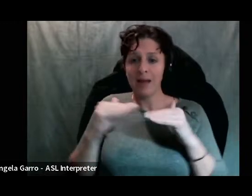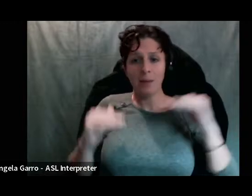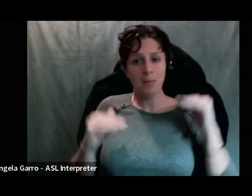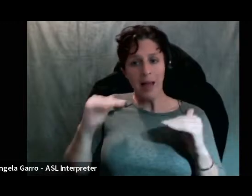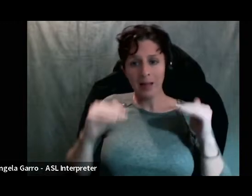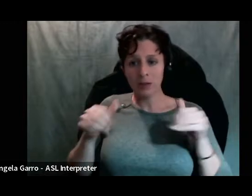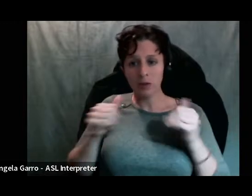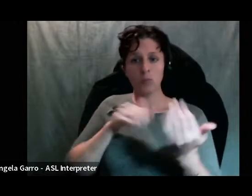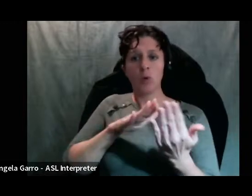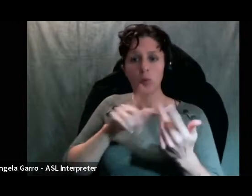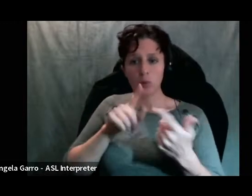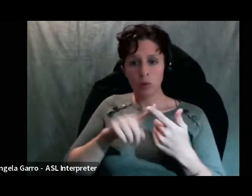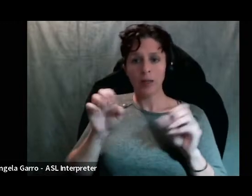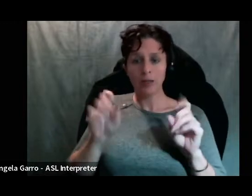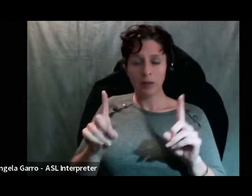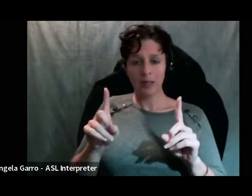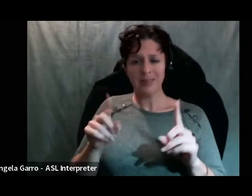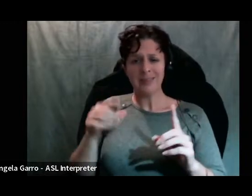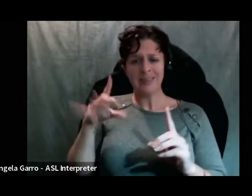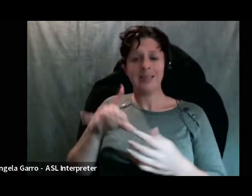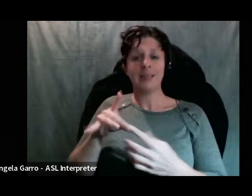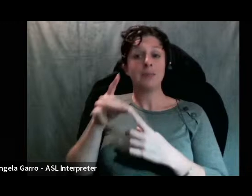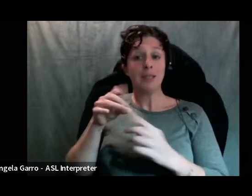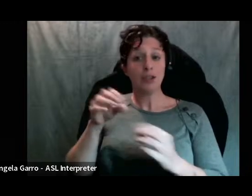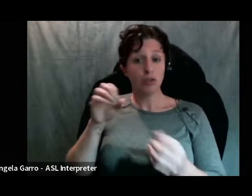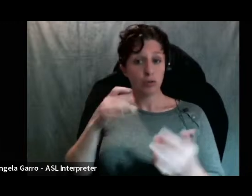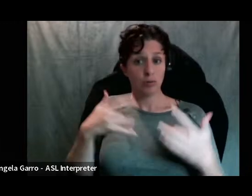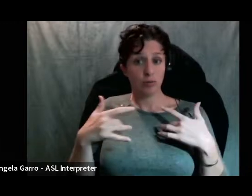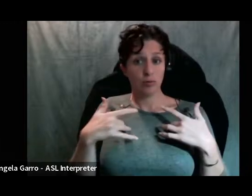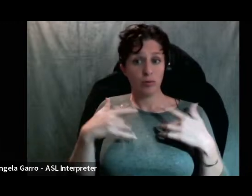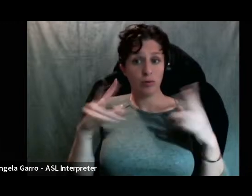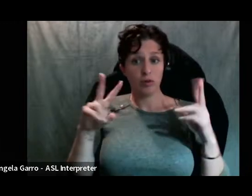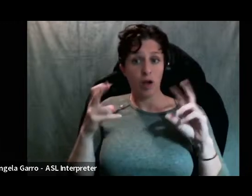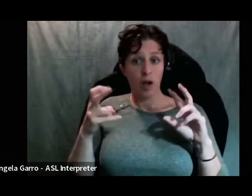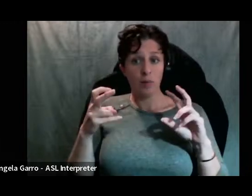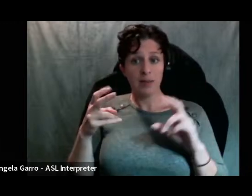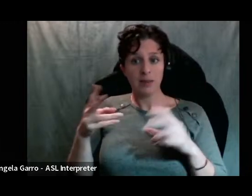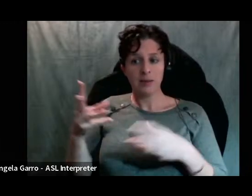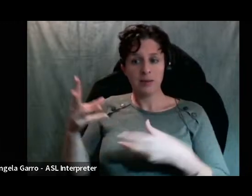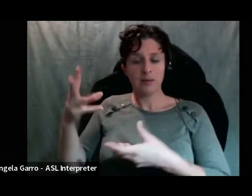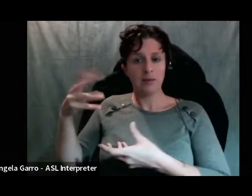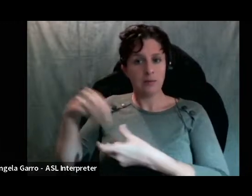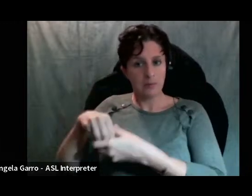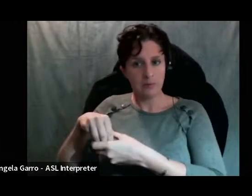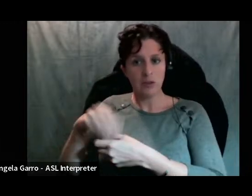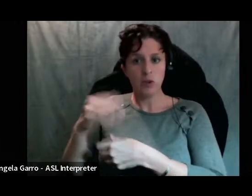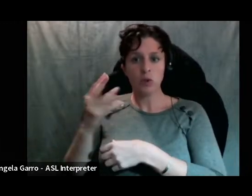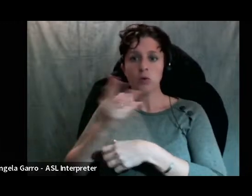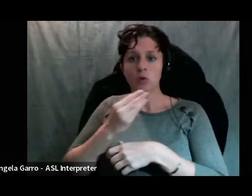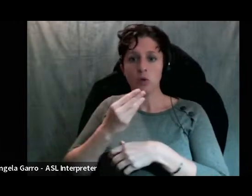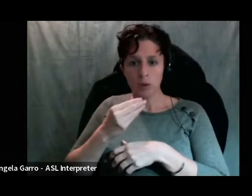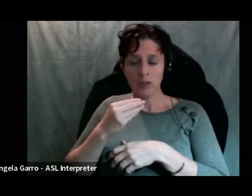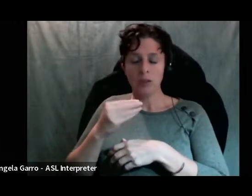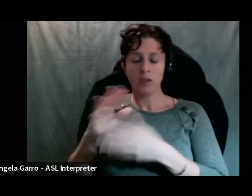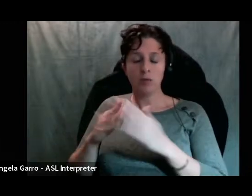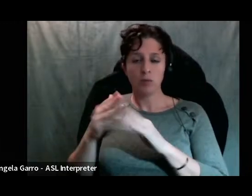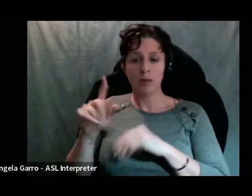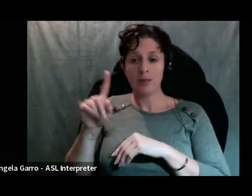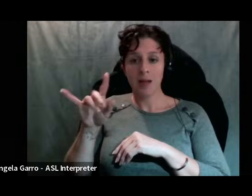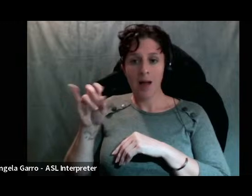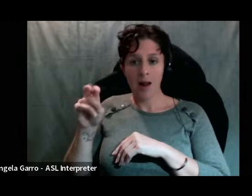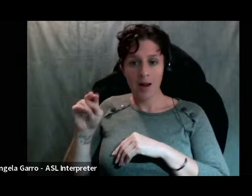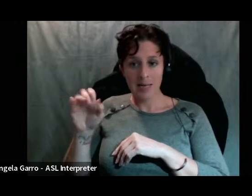education, especially concerning topics that resonate deeply with the Jewish community, such as Zionism and the